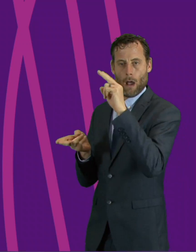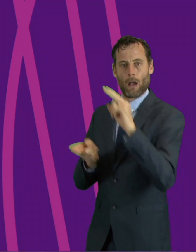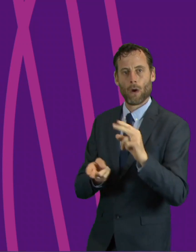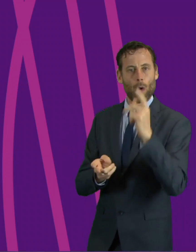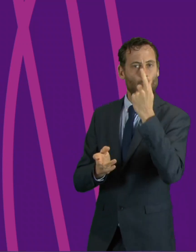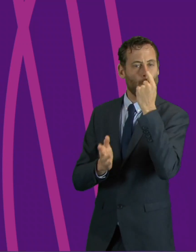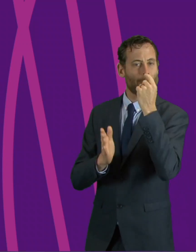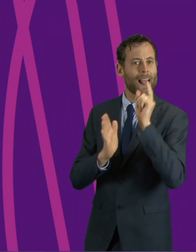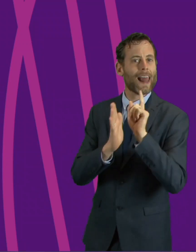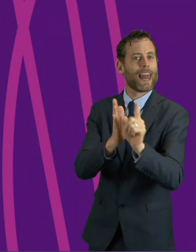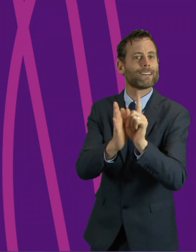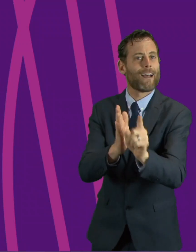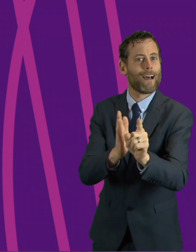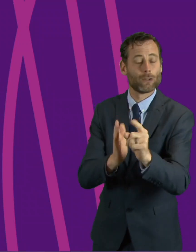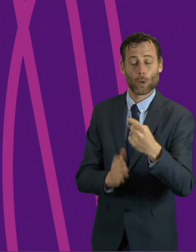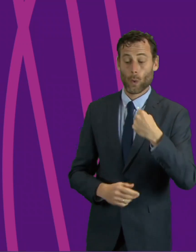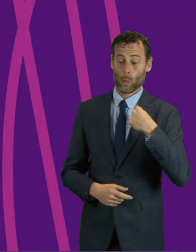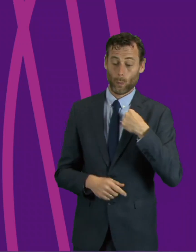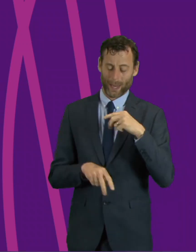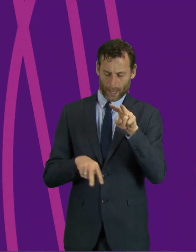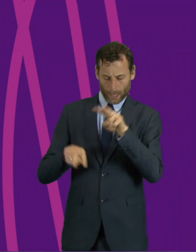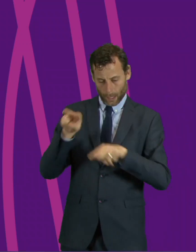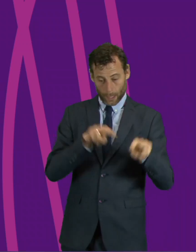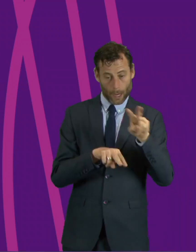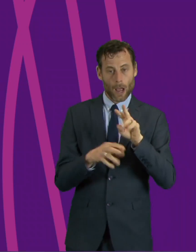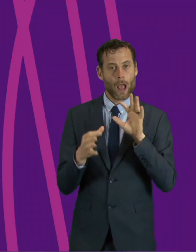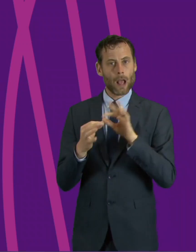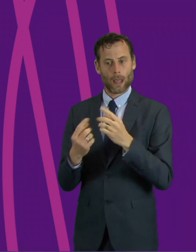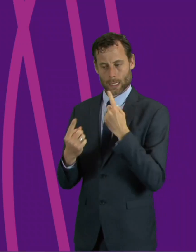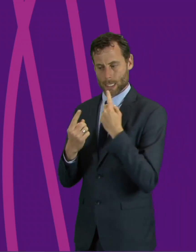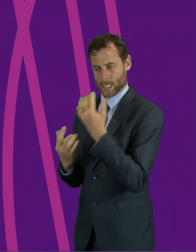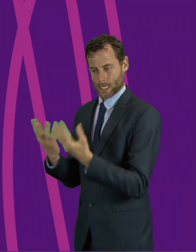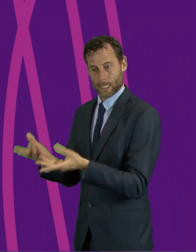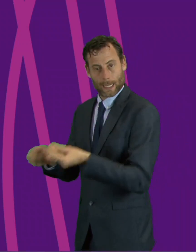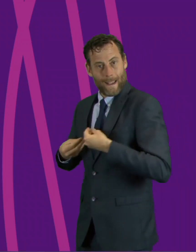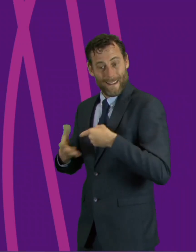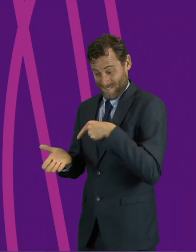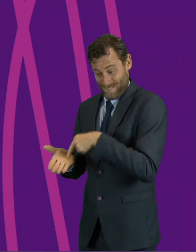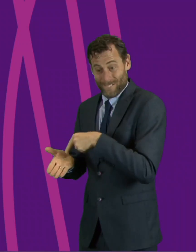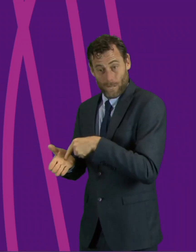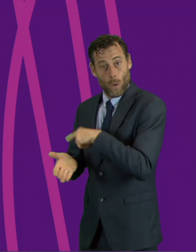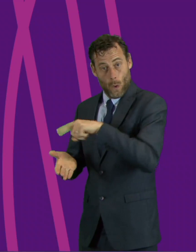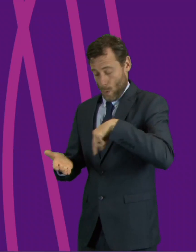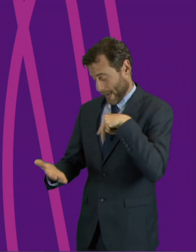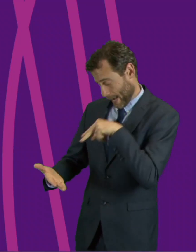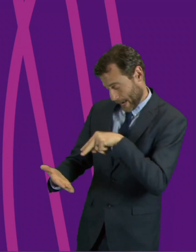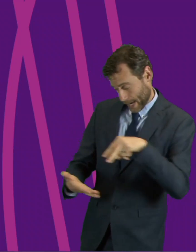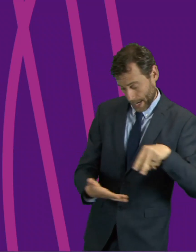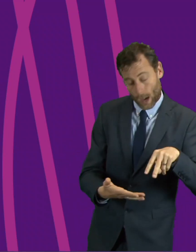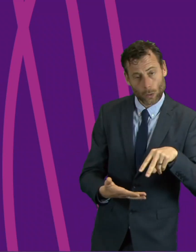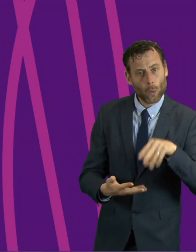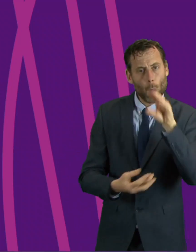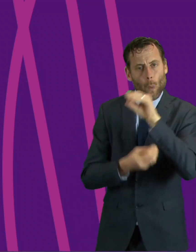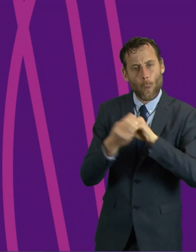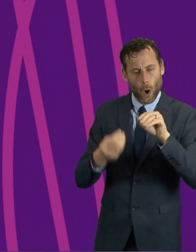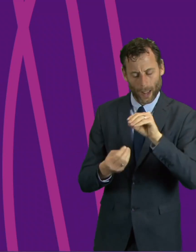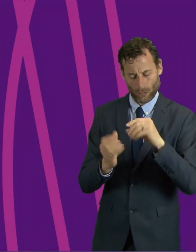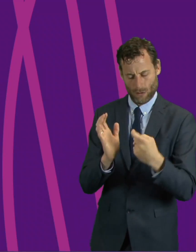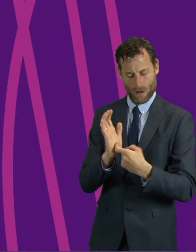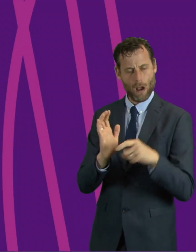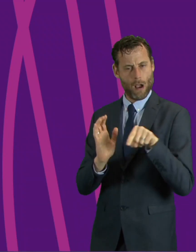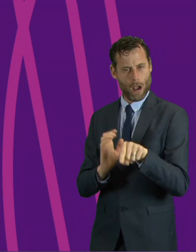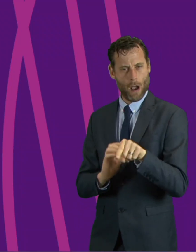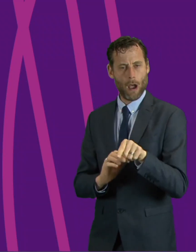statistics that I have just reported. And what the experts tell me is that there are no particular set numbers that we need to get to, but we need to have